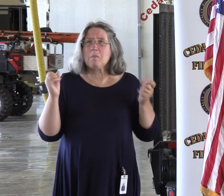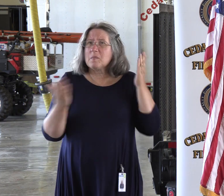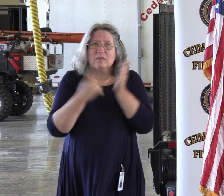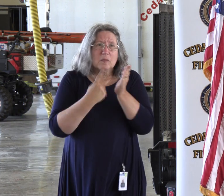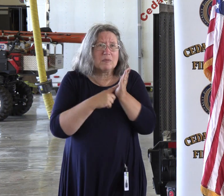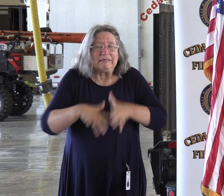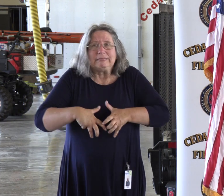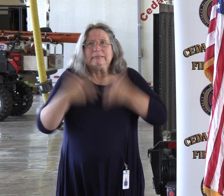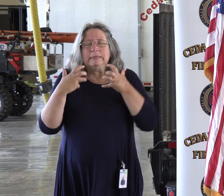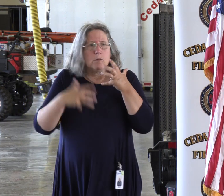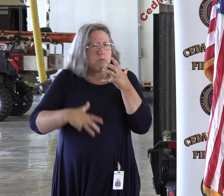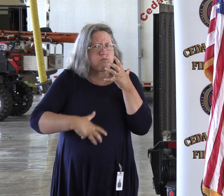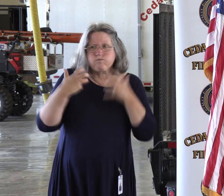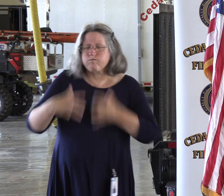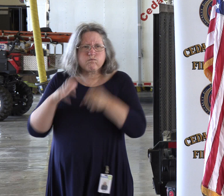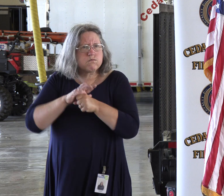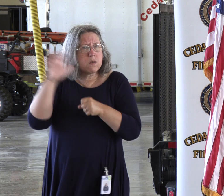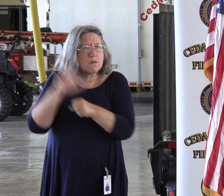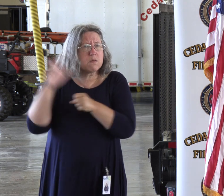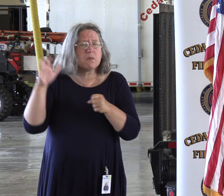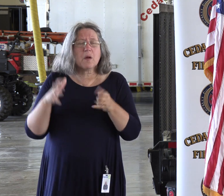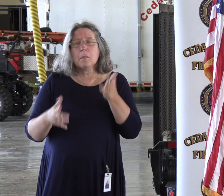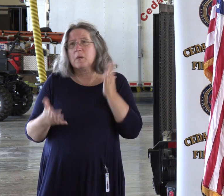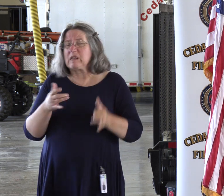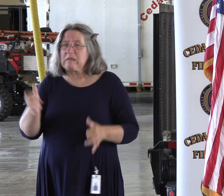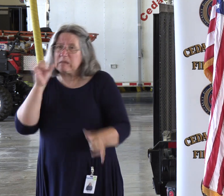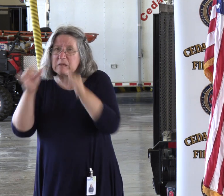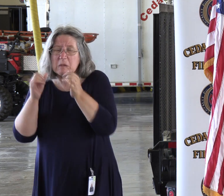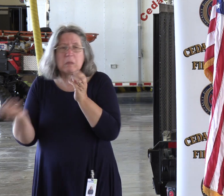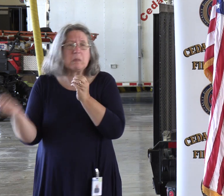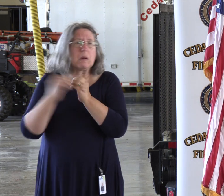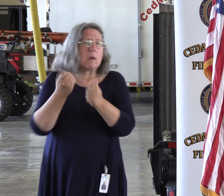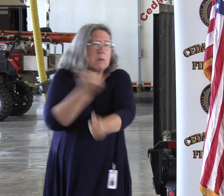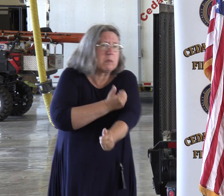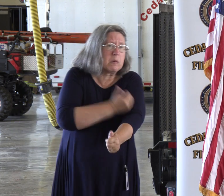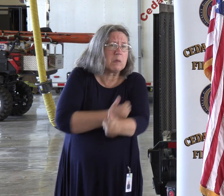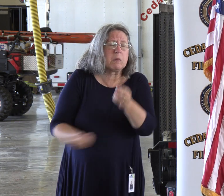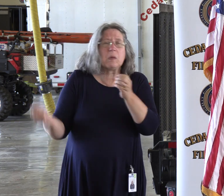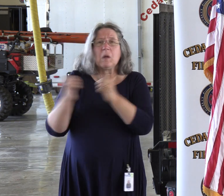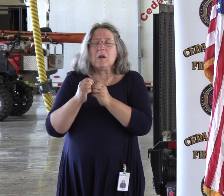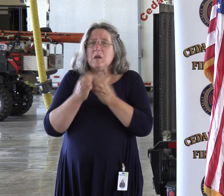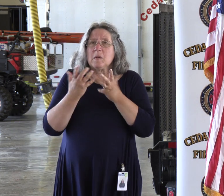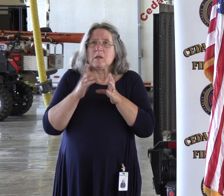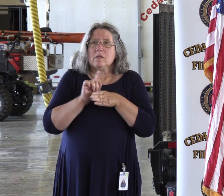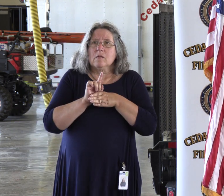anger and increased use of alcohol, tobacco, and other drugs, and even social